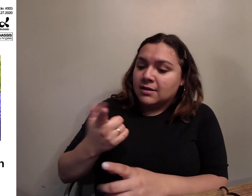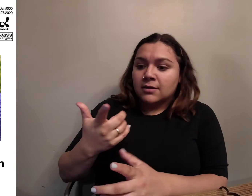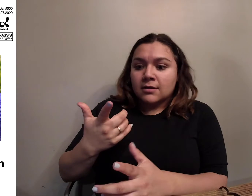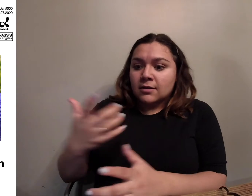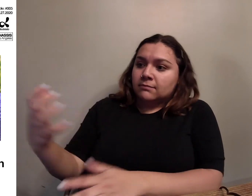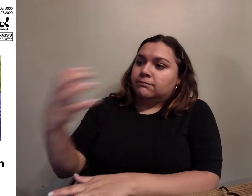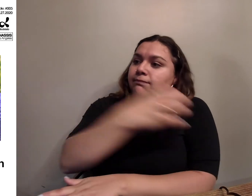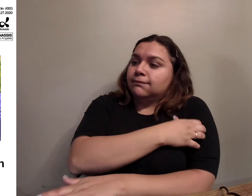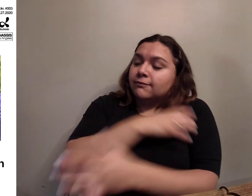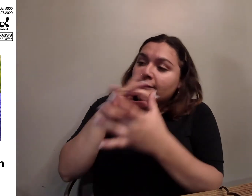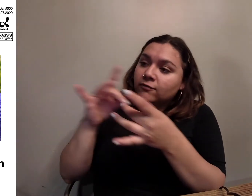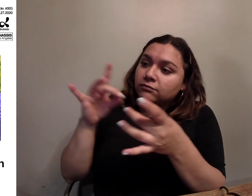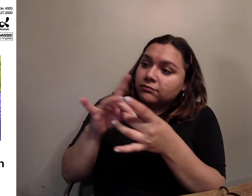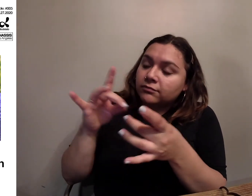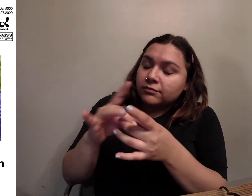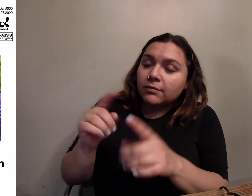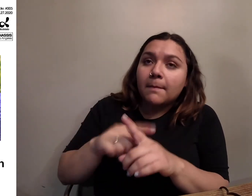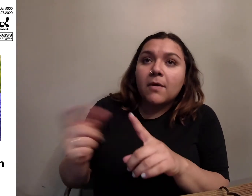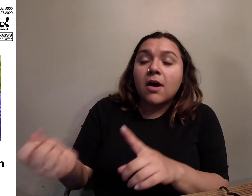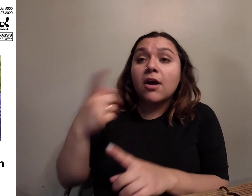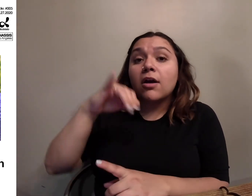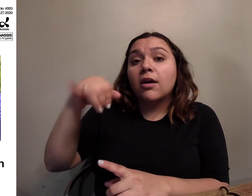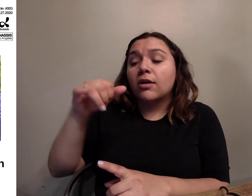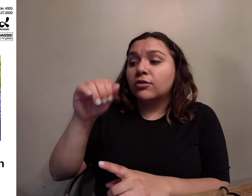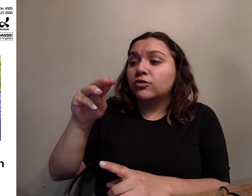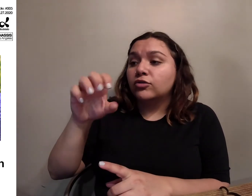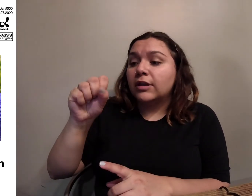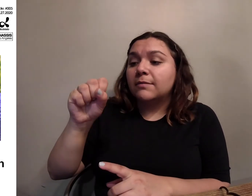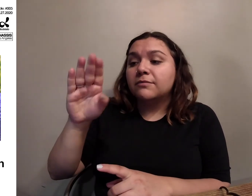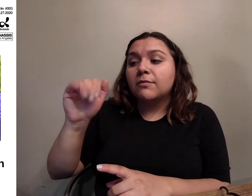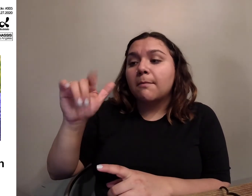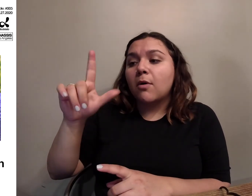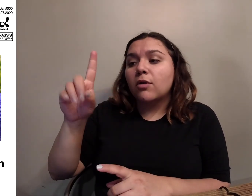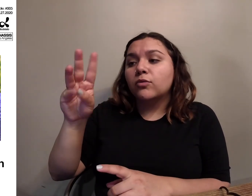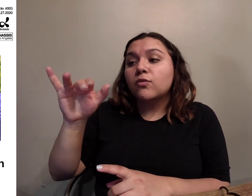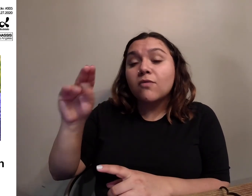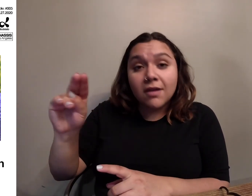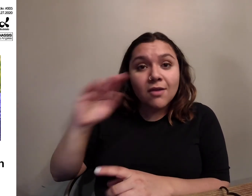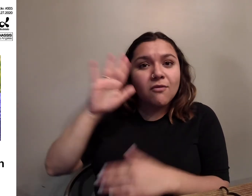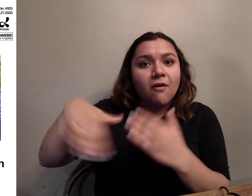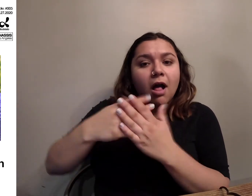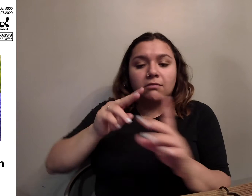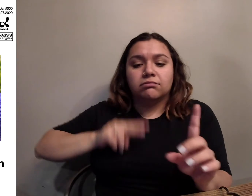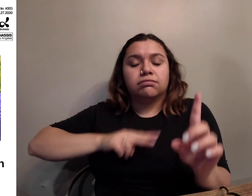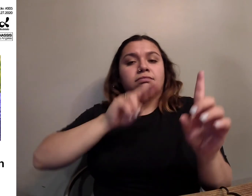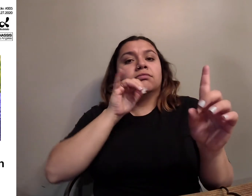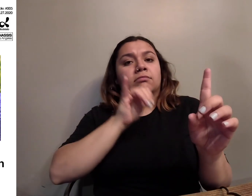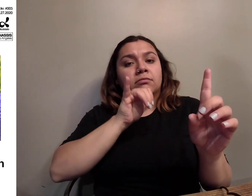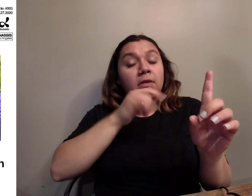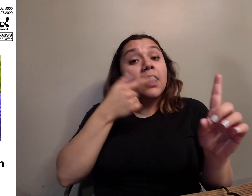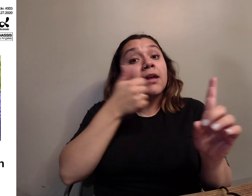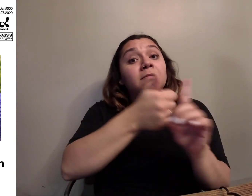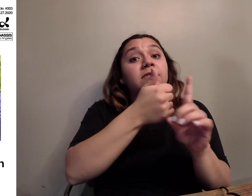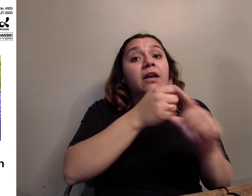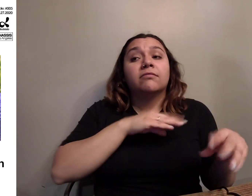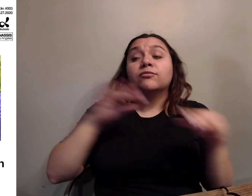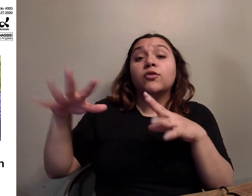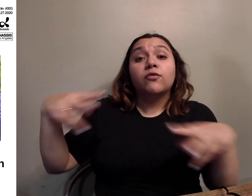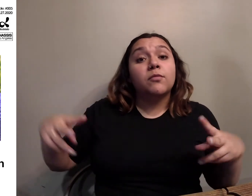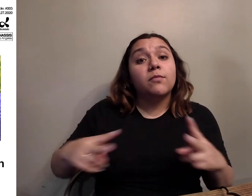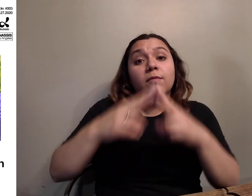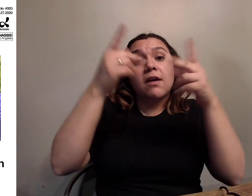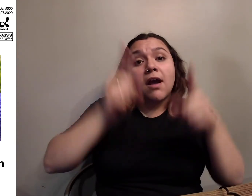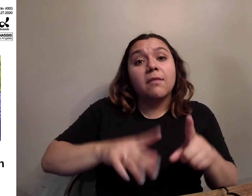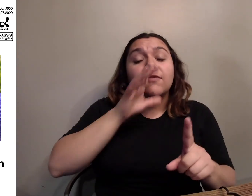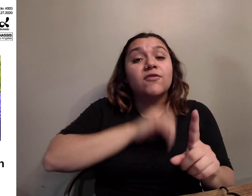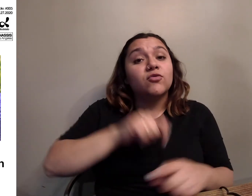and James Baldwin is someone that we all admire and look up to. He moved to Paris when he was 24 years